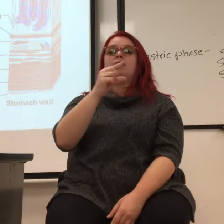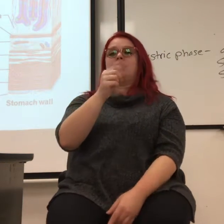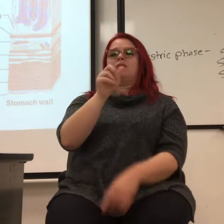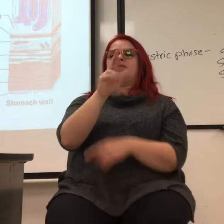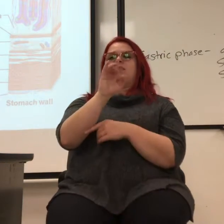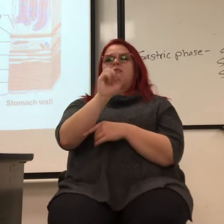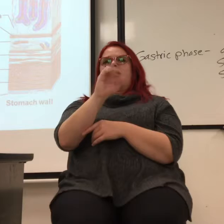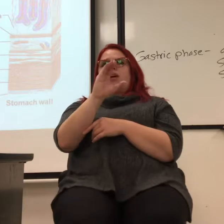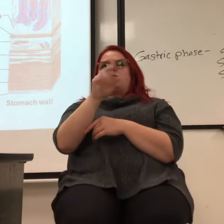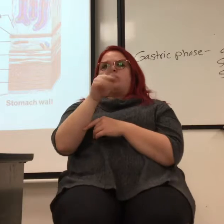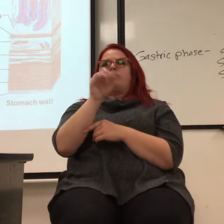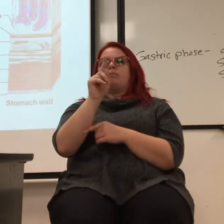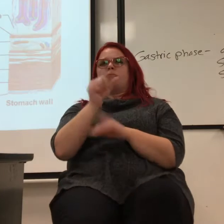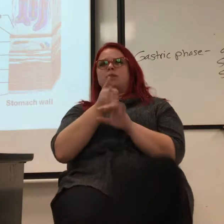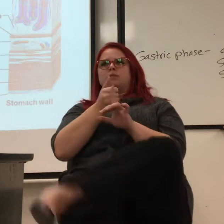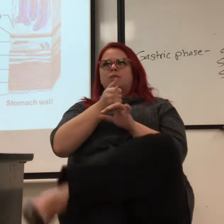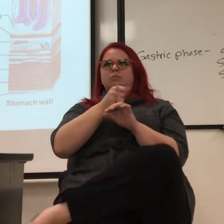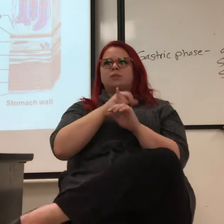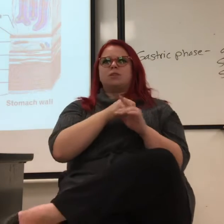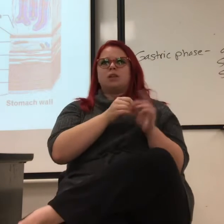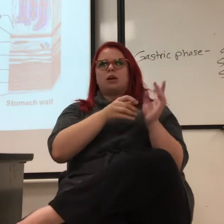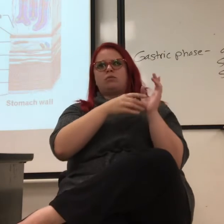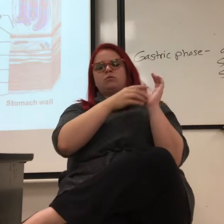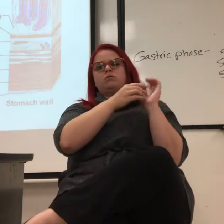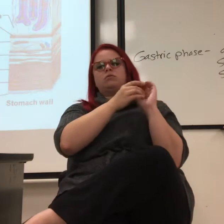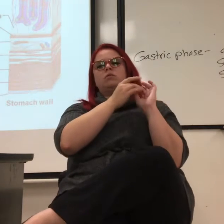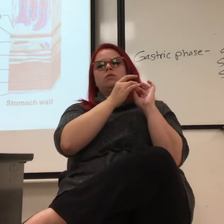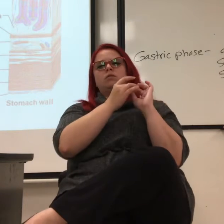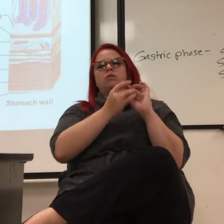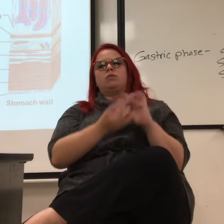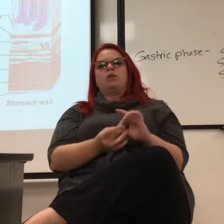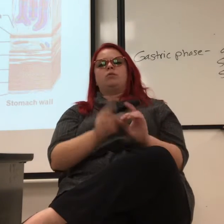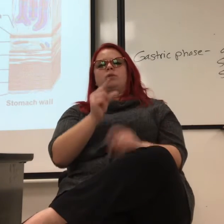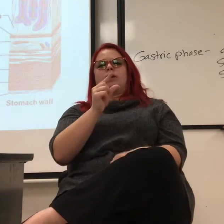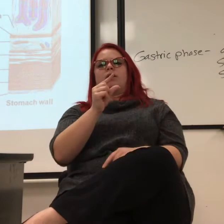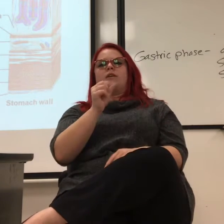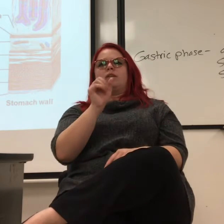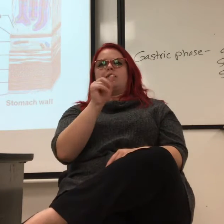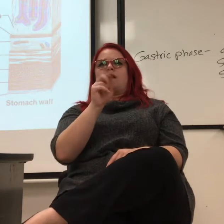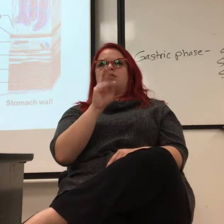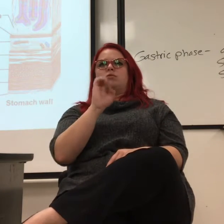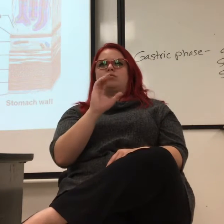pits lead to the gastric glands deep in the mucosa.